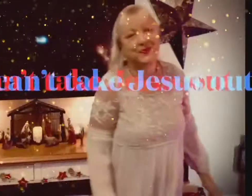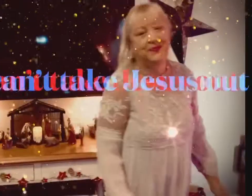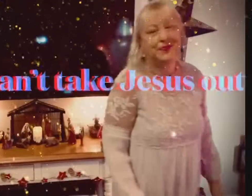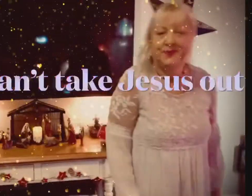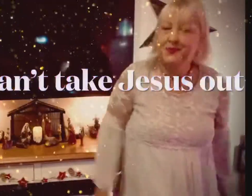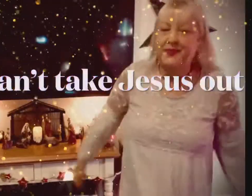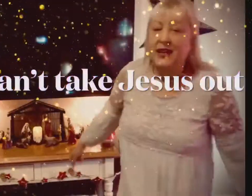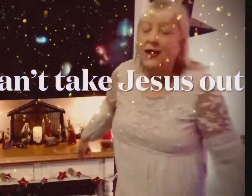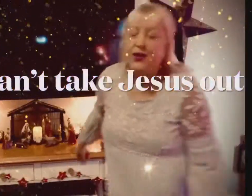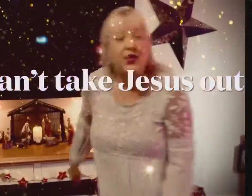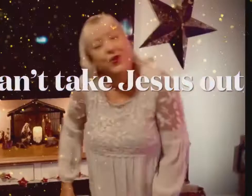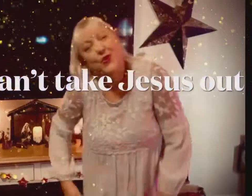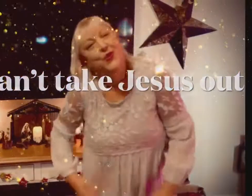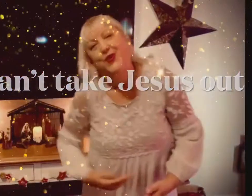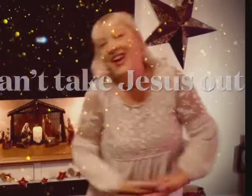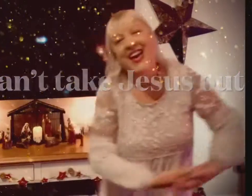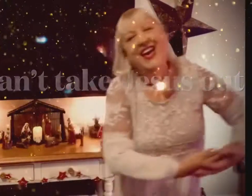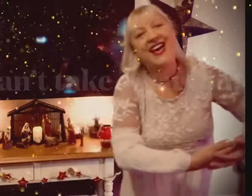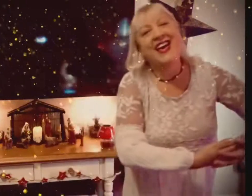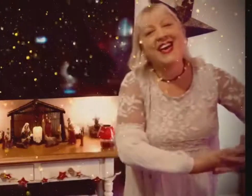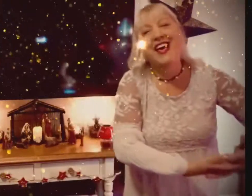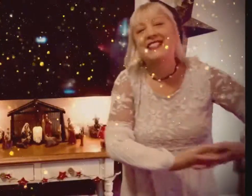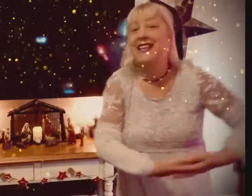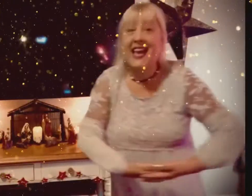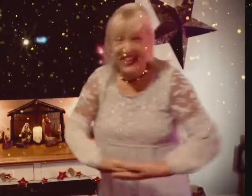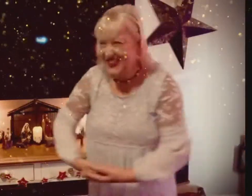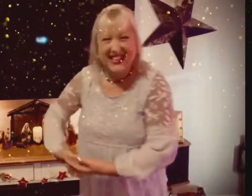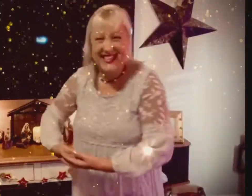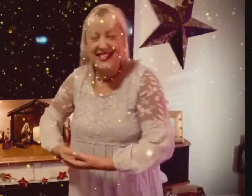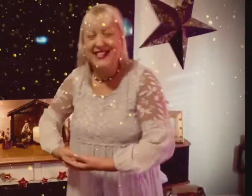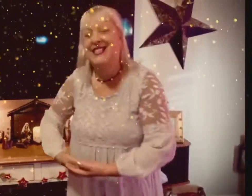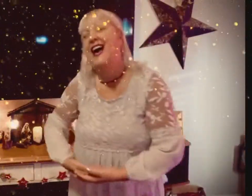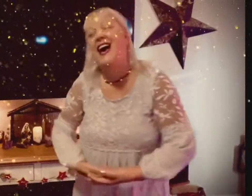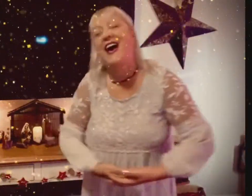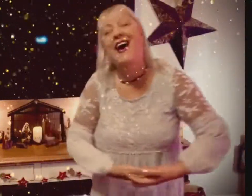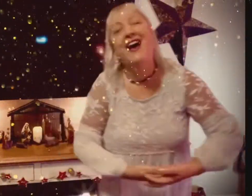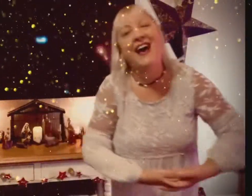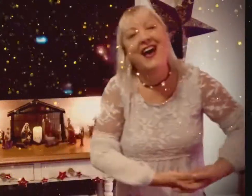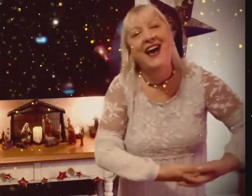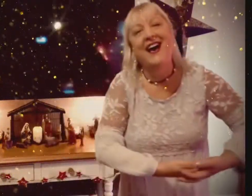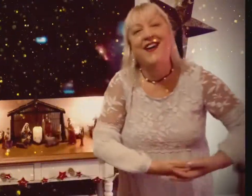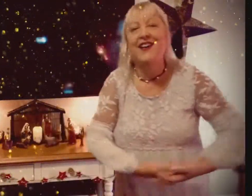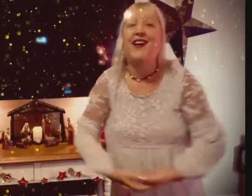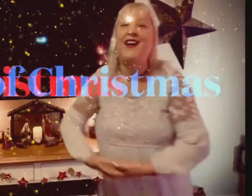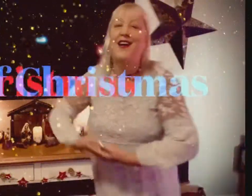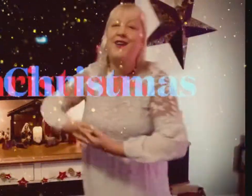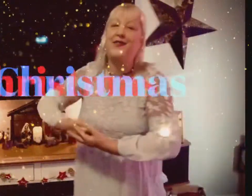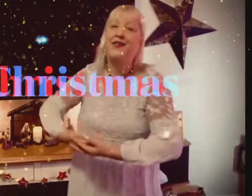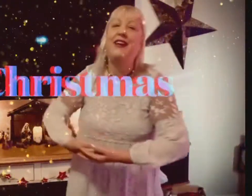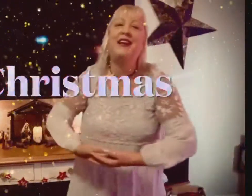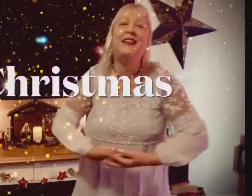You can't take Jesus out of Christmas